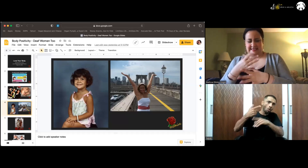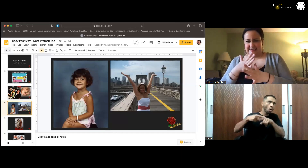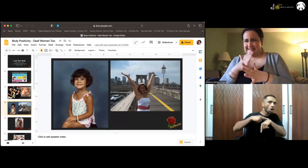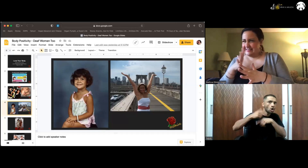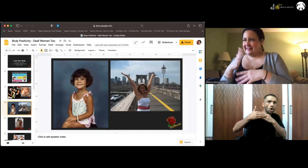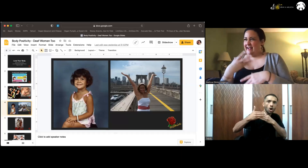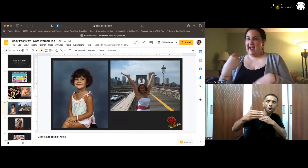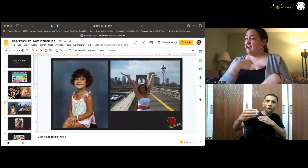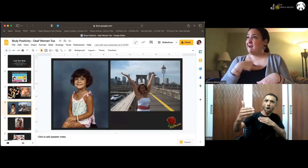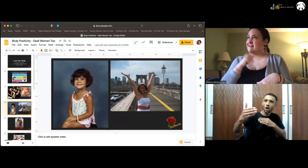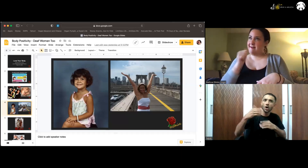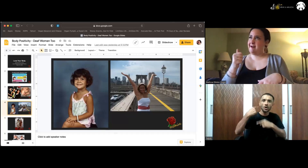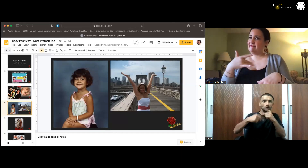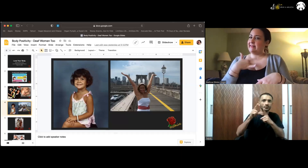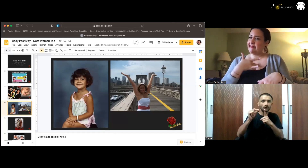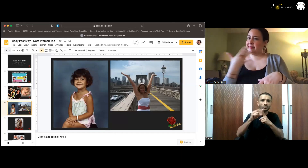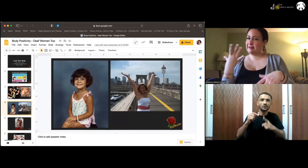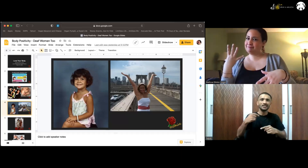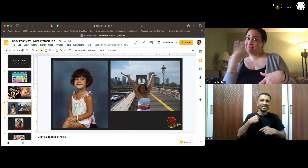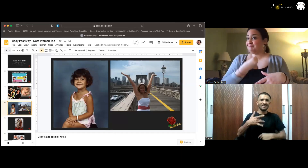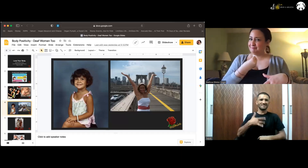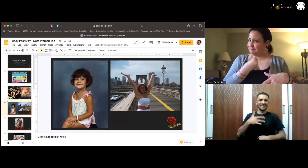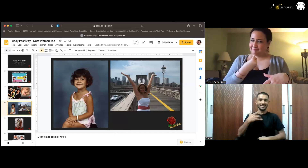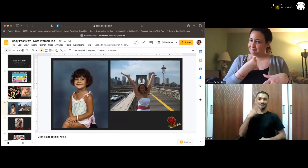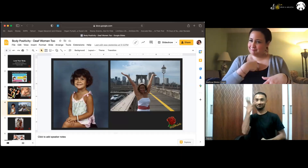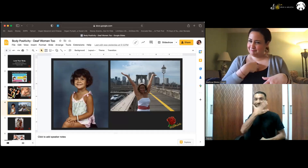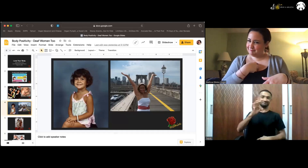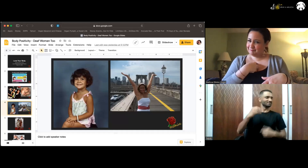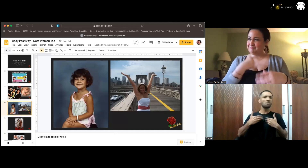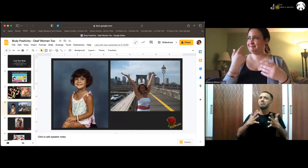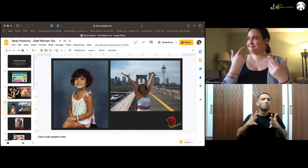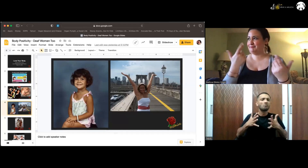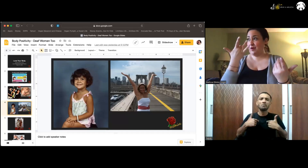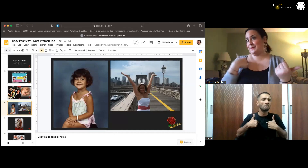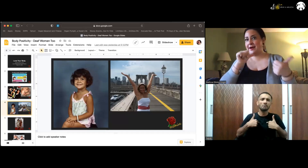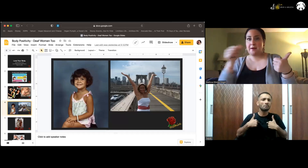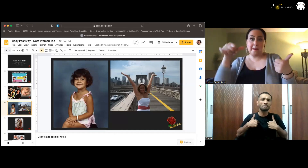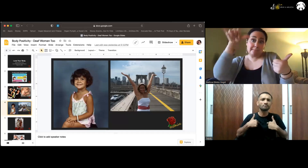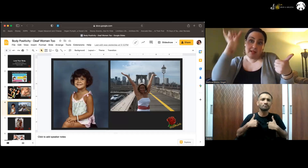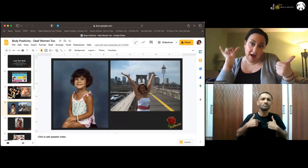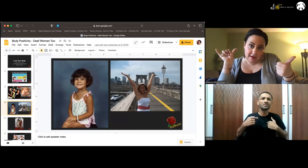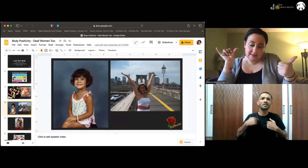For a long, long time, I ensured that I would be, uh, you know, very, very